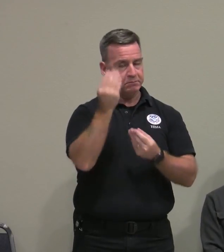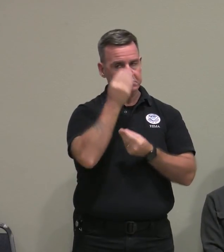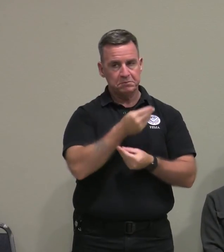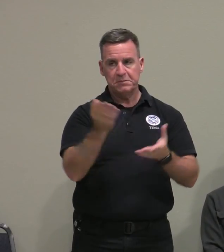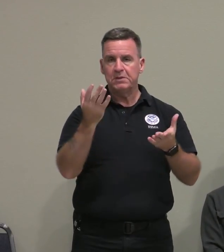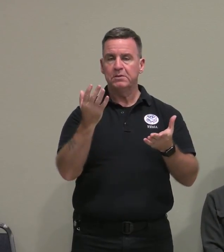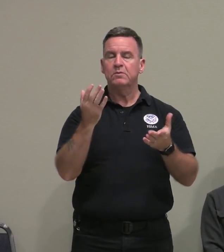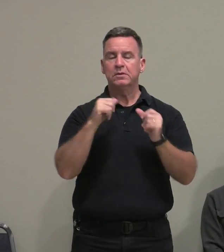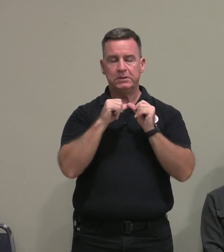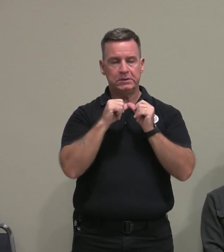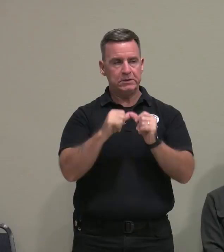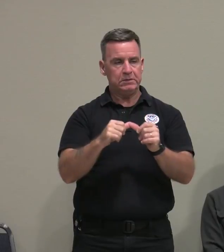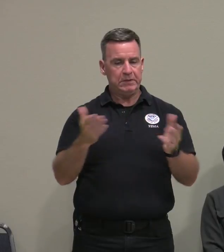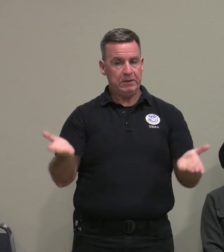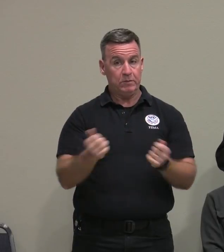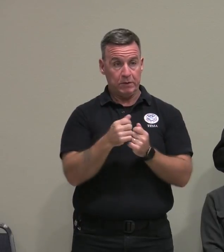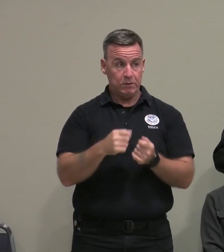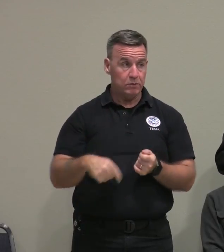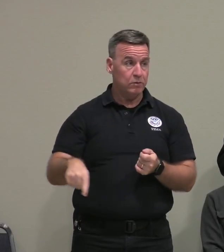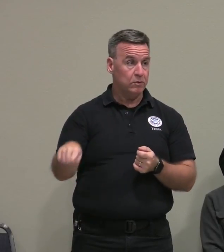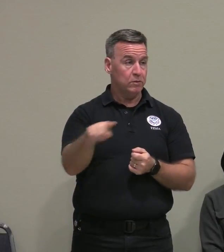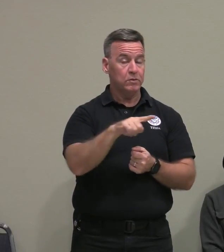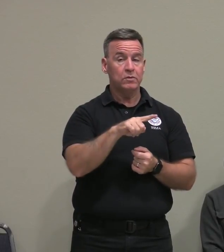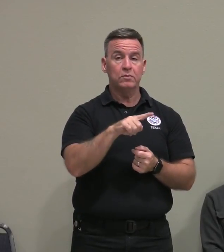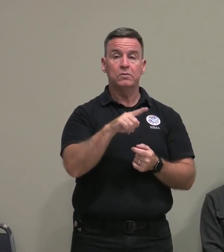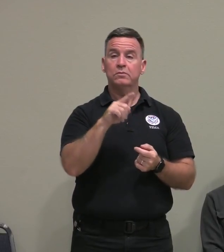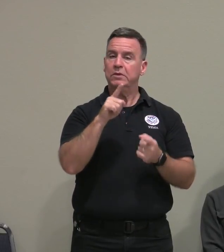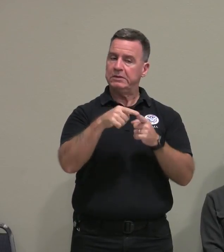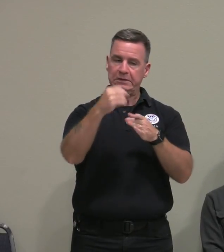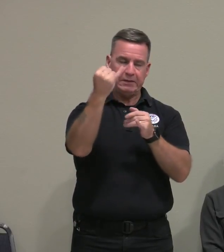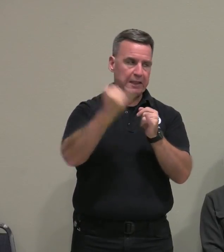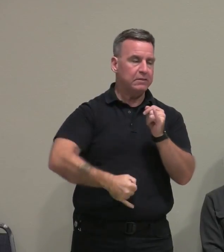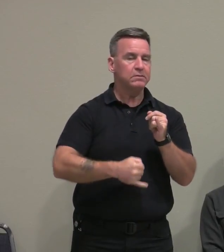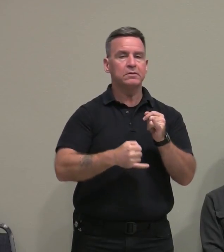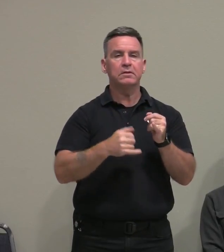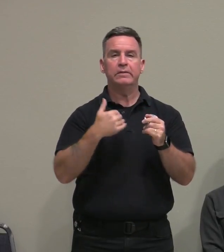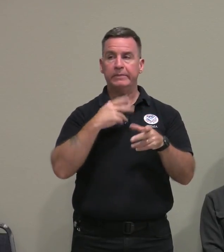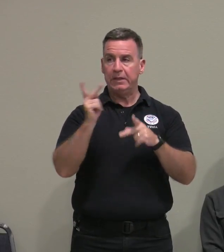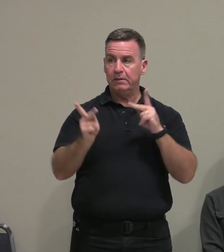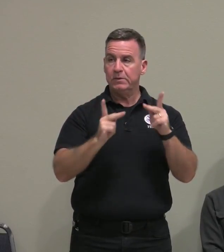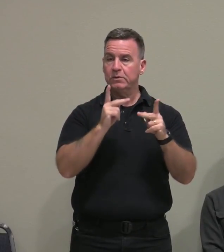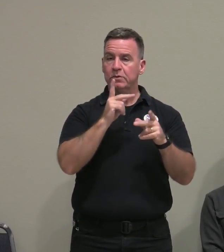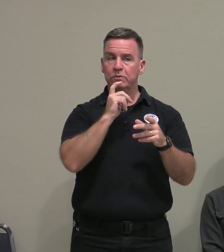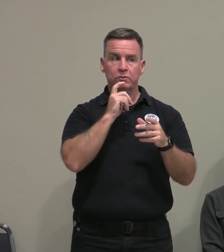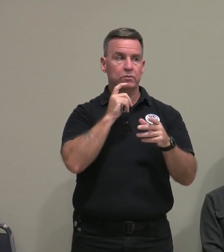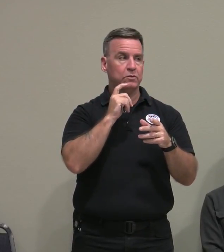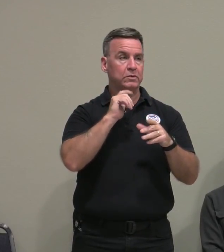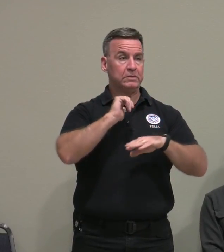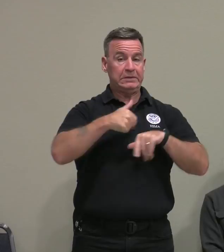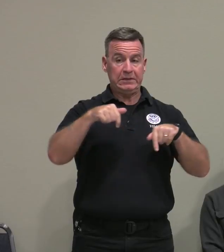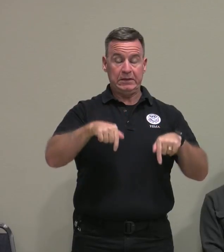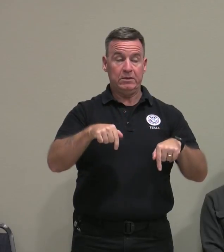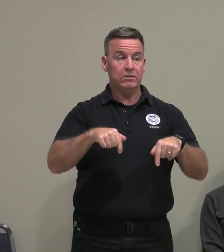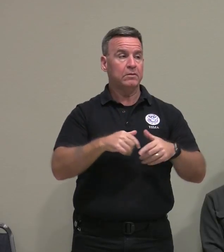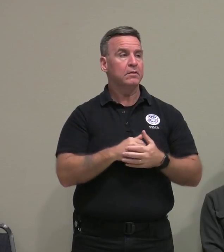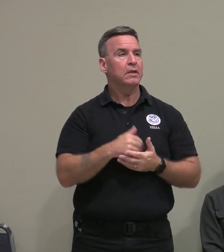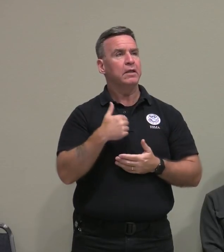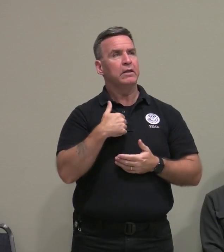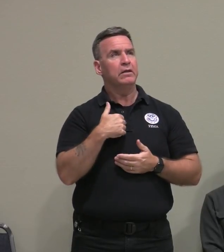know, we'll continue to be here with you to the end. And we have people that are based here. There's